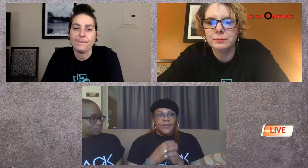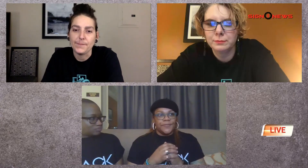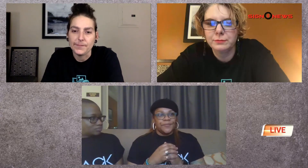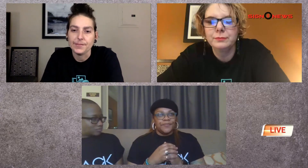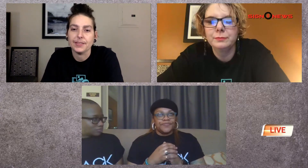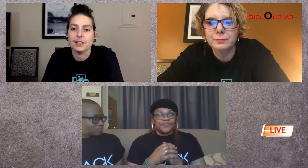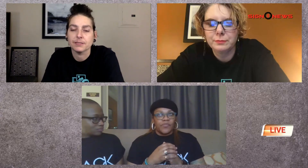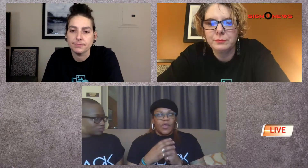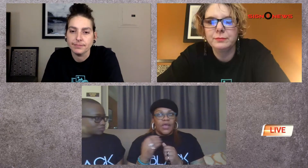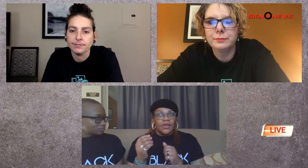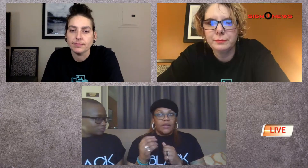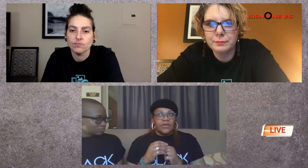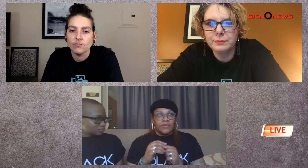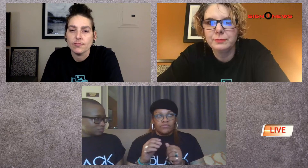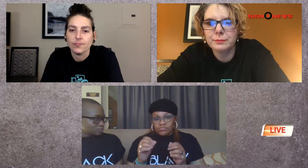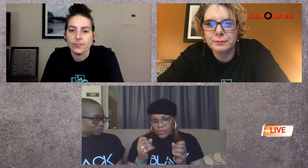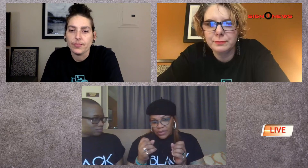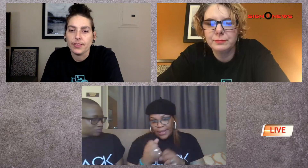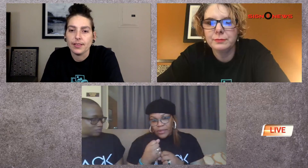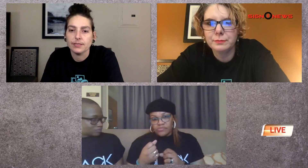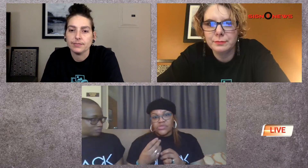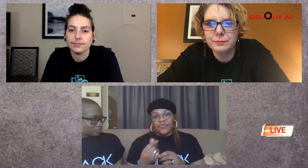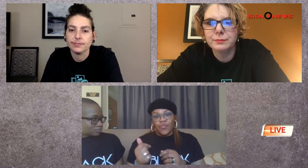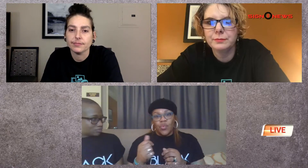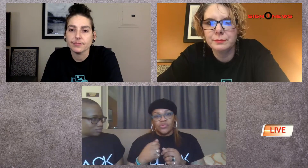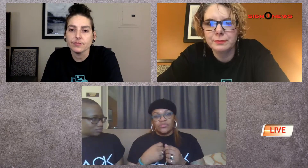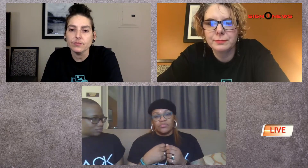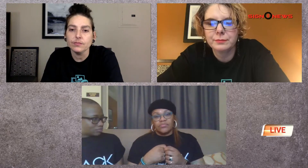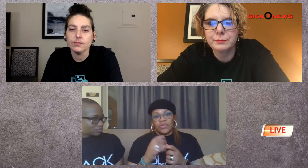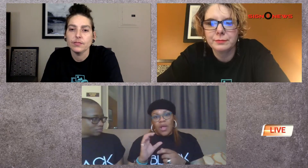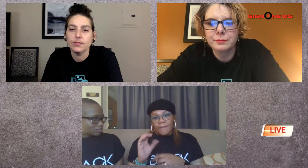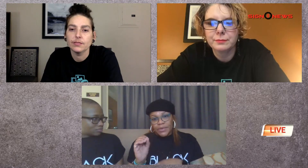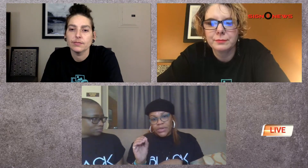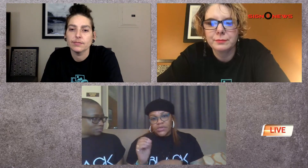I've become very good at raising money over the years.